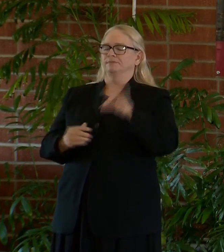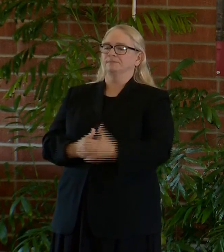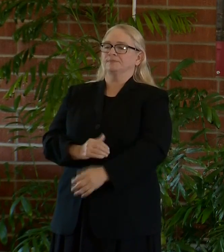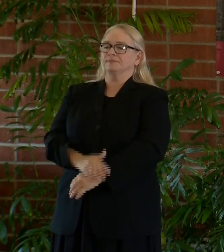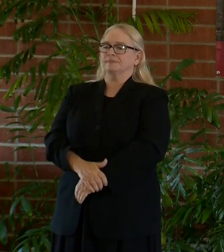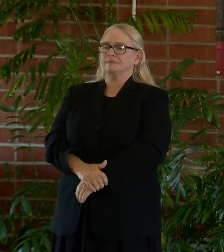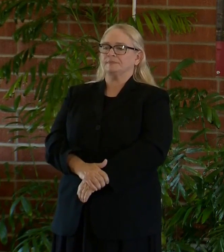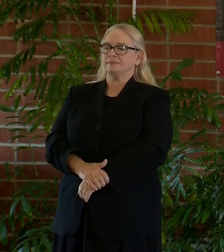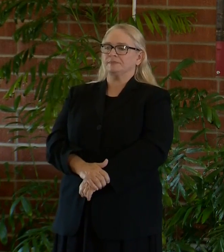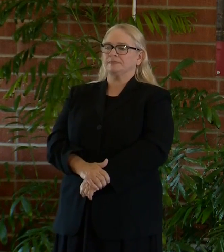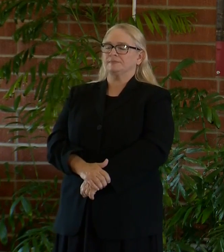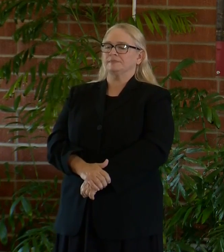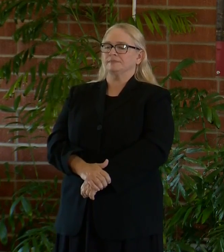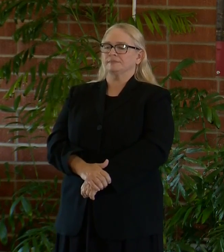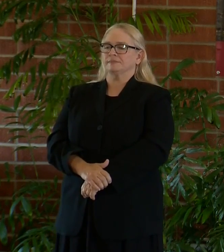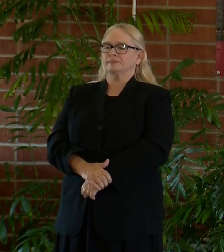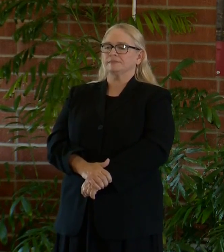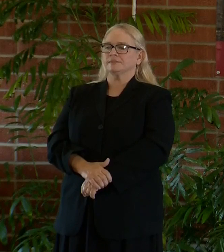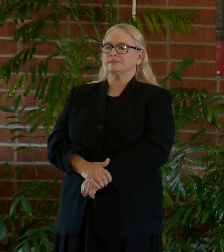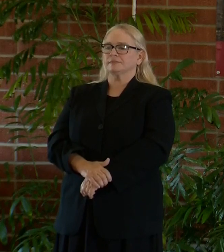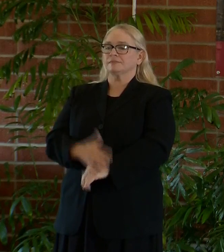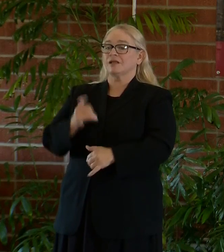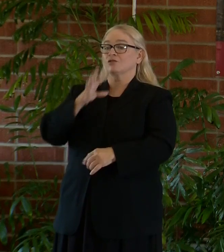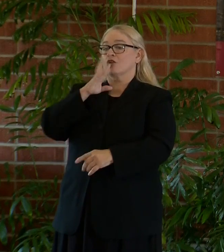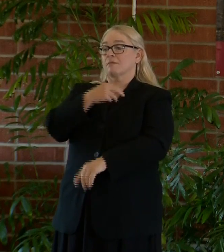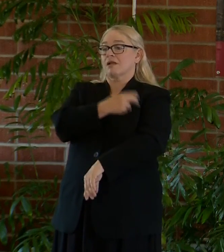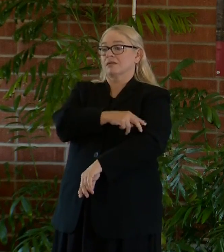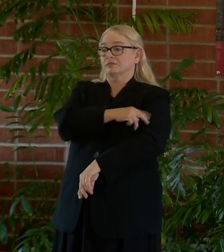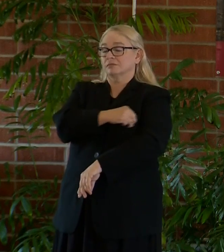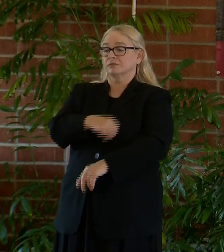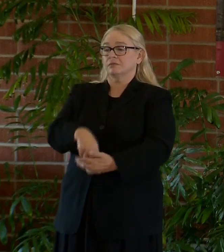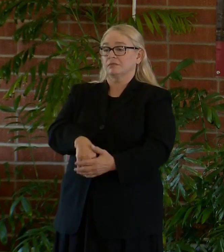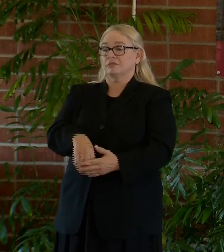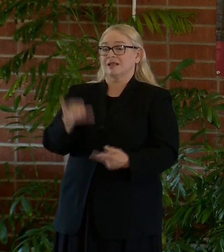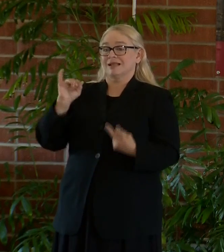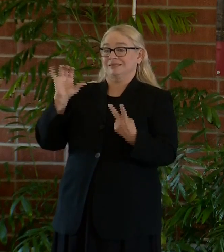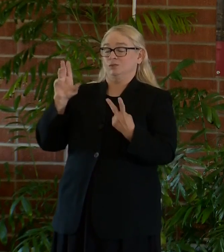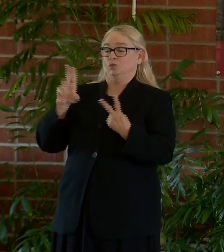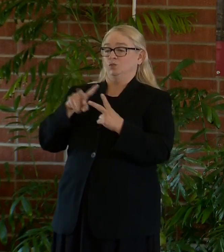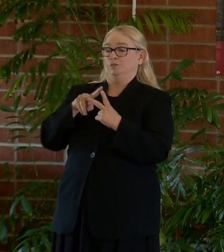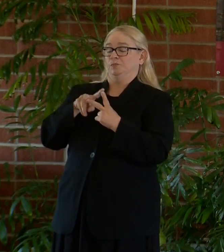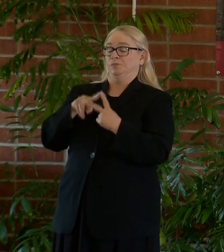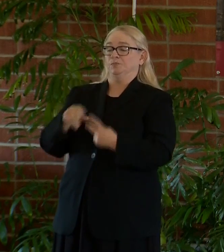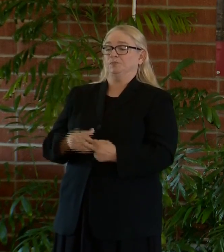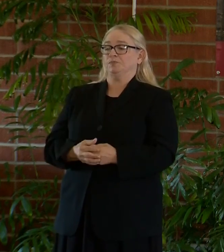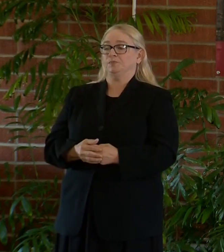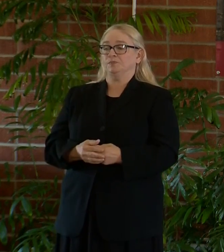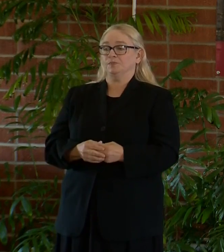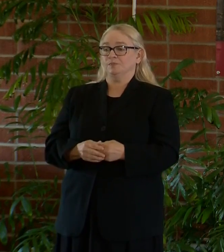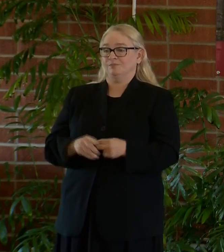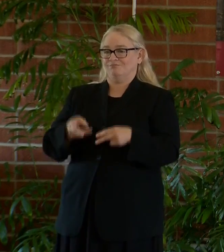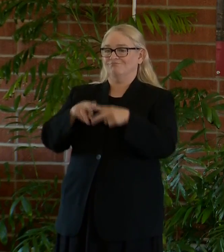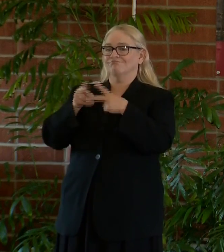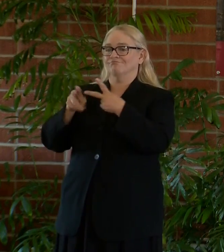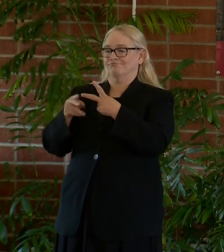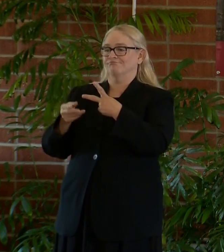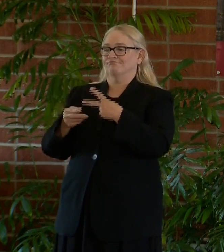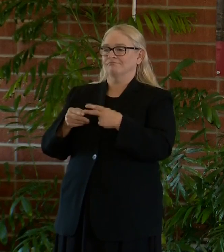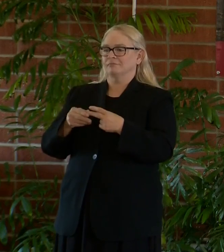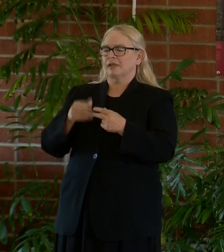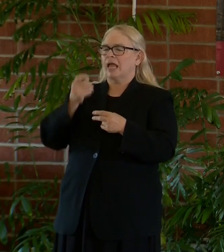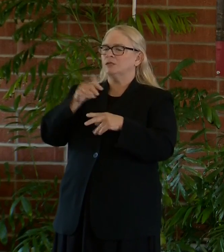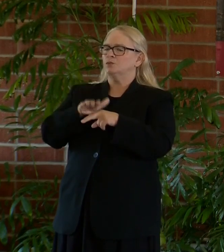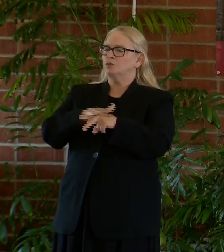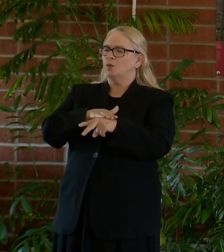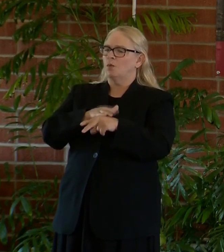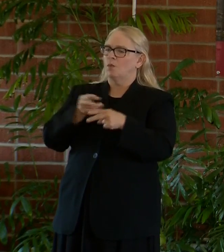numbers, as well as ICU admissions, are increasing, but at a more modest pace than we